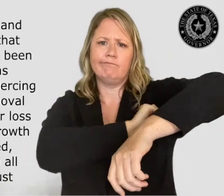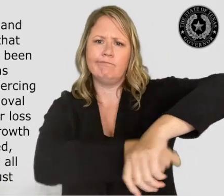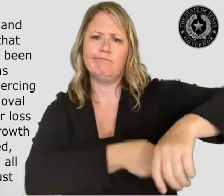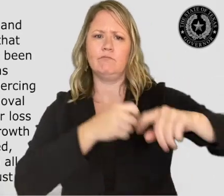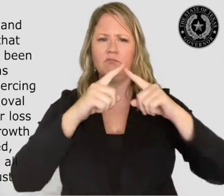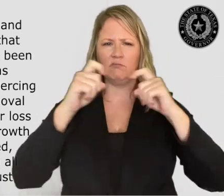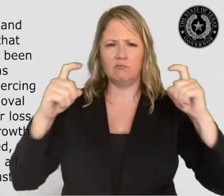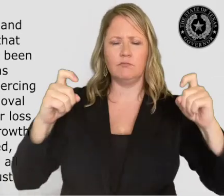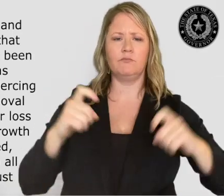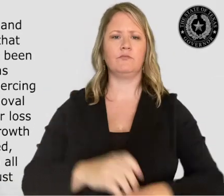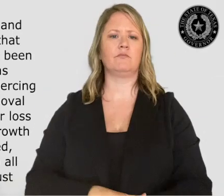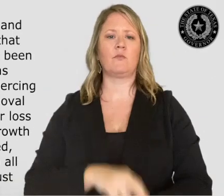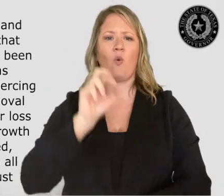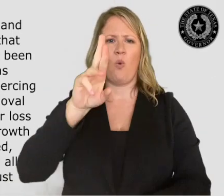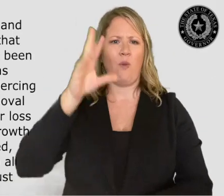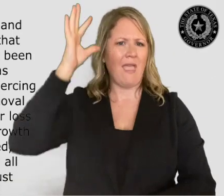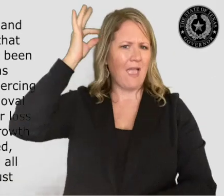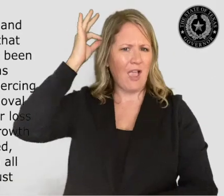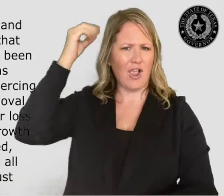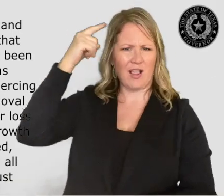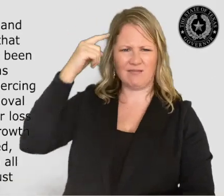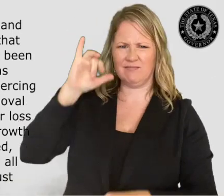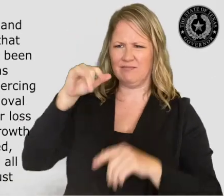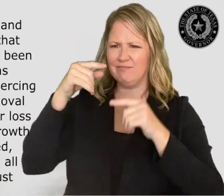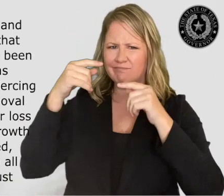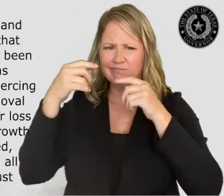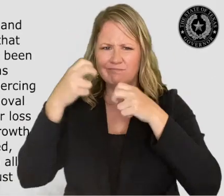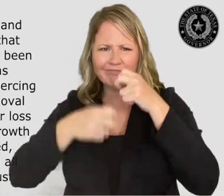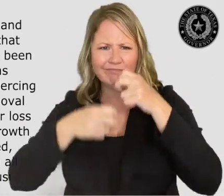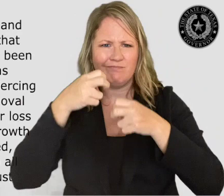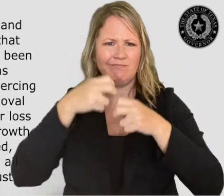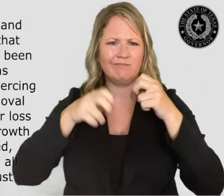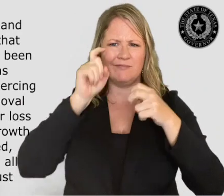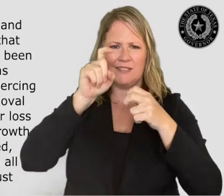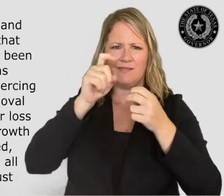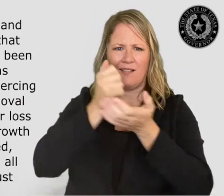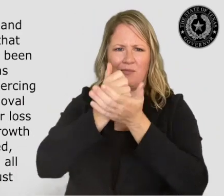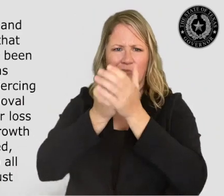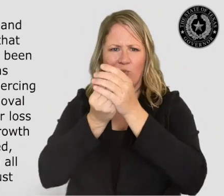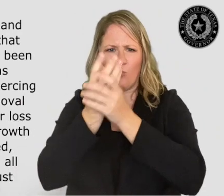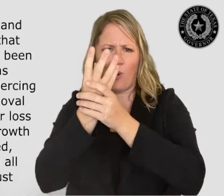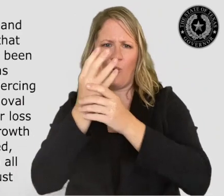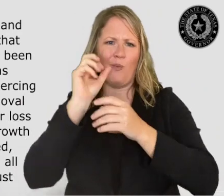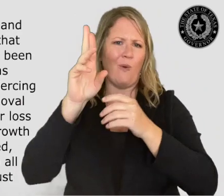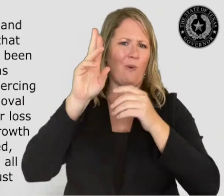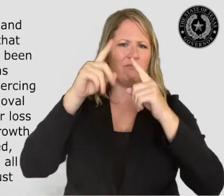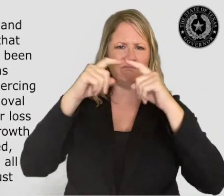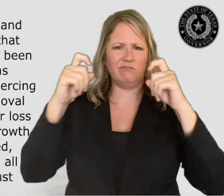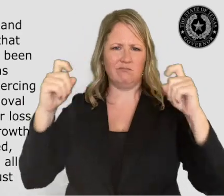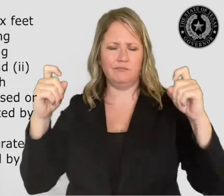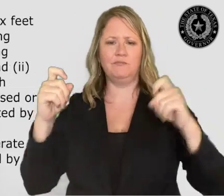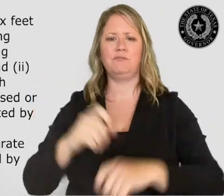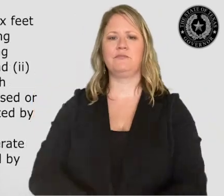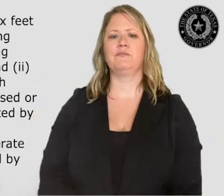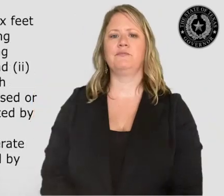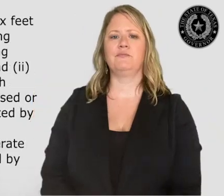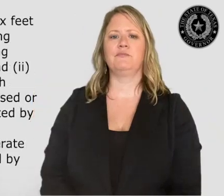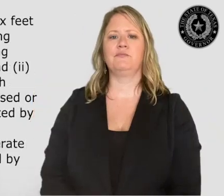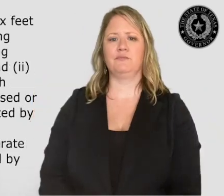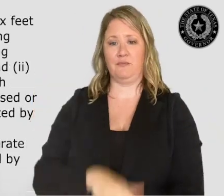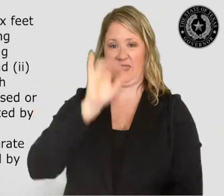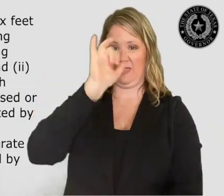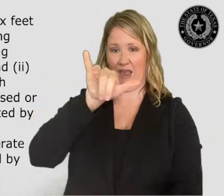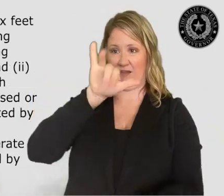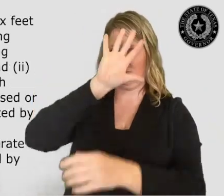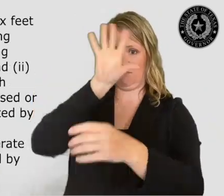removal services, and hair loss treatment and growth services, provided, however, that all such facilities must ensure